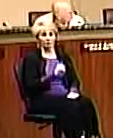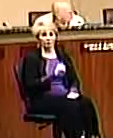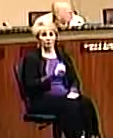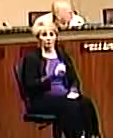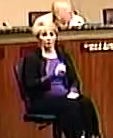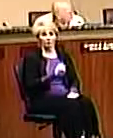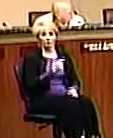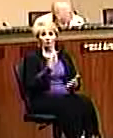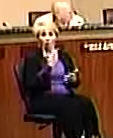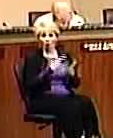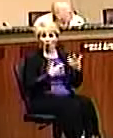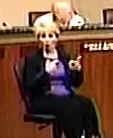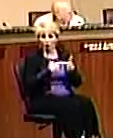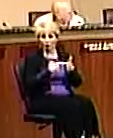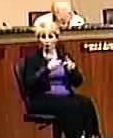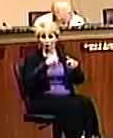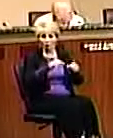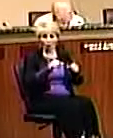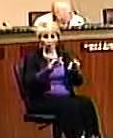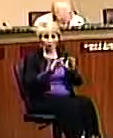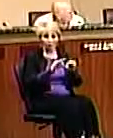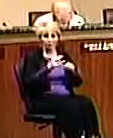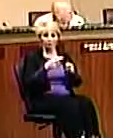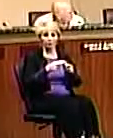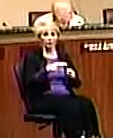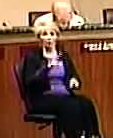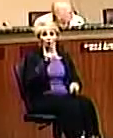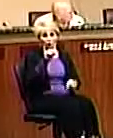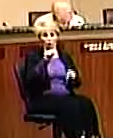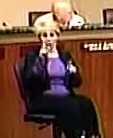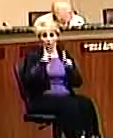for their what the utility deposits were, about 30 people.